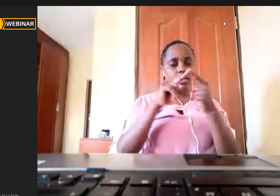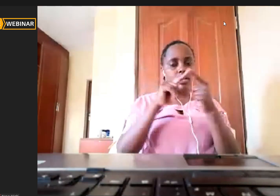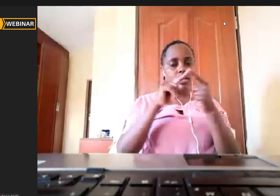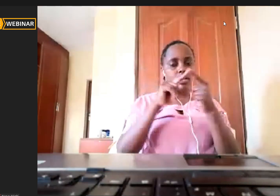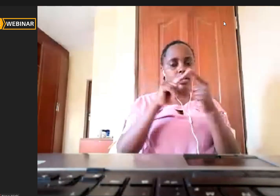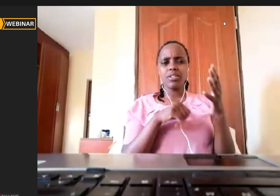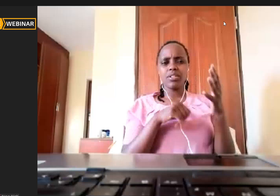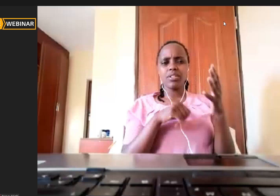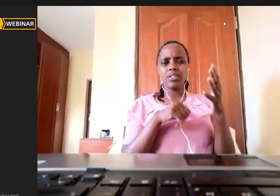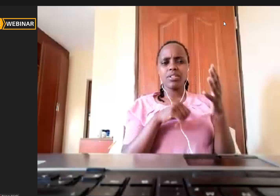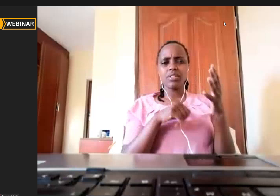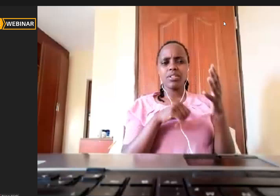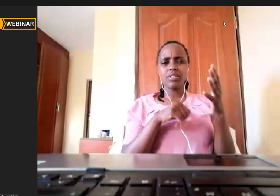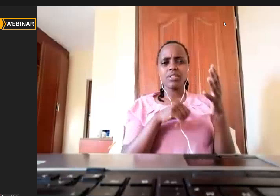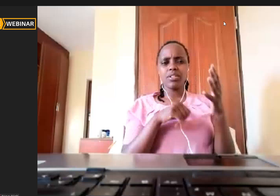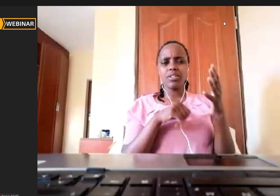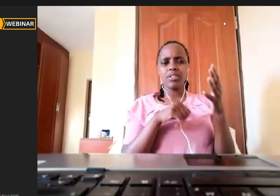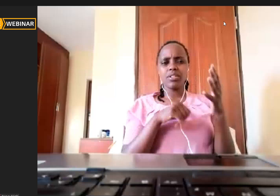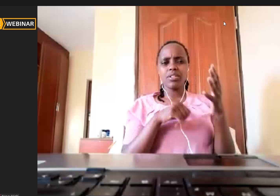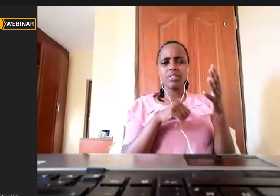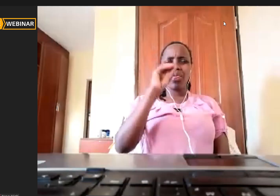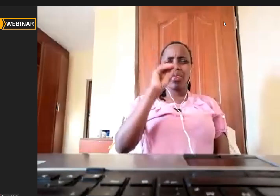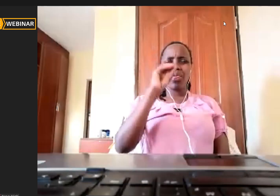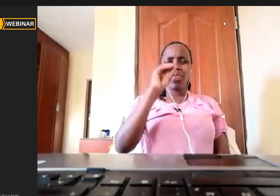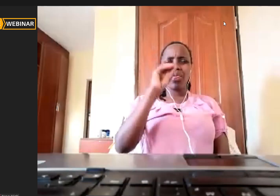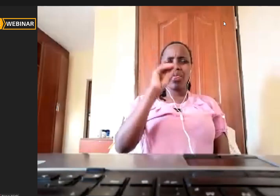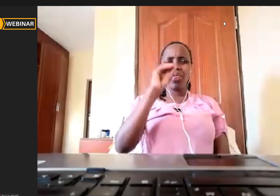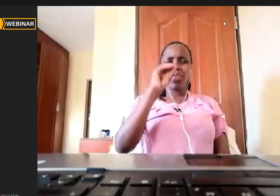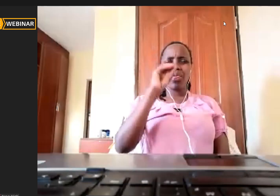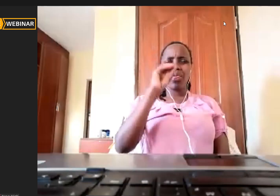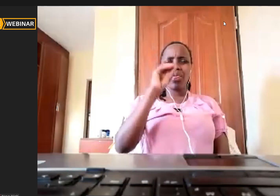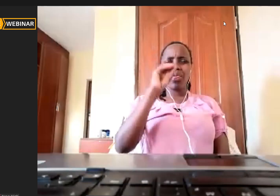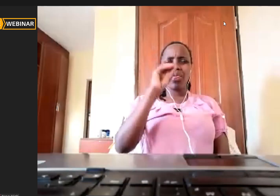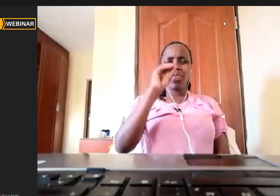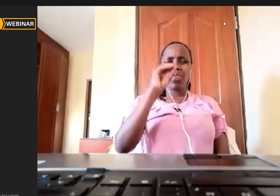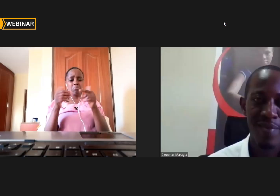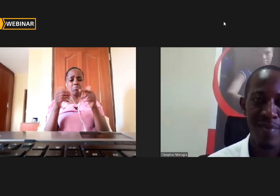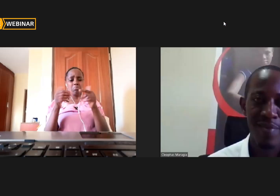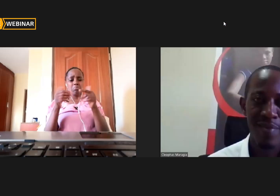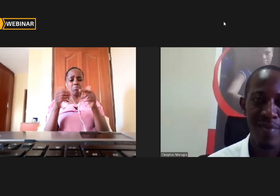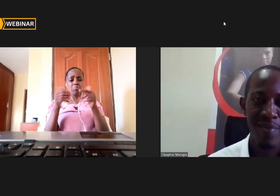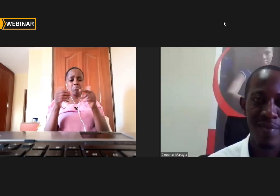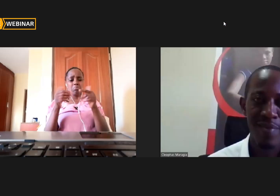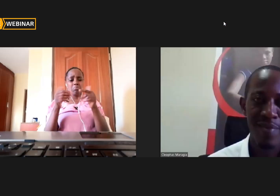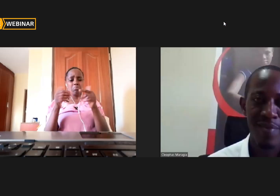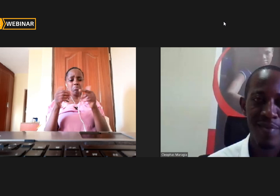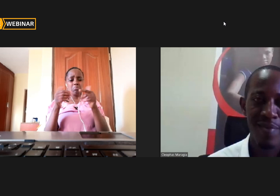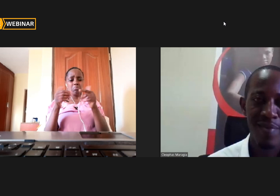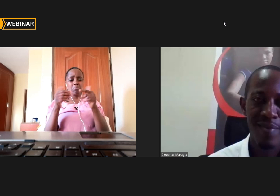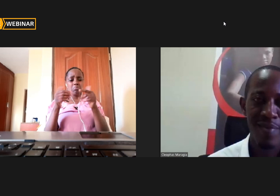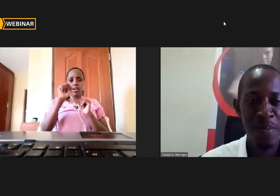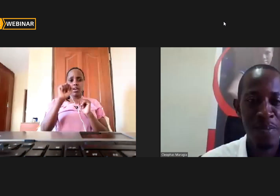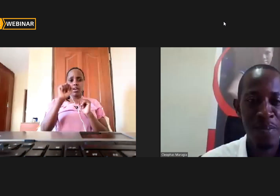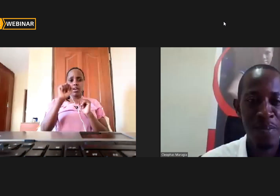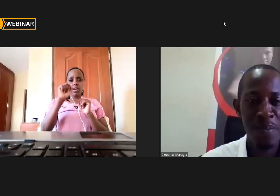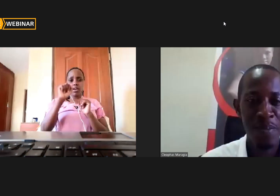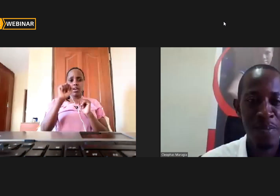Cleo, I'm not sure, maybe my colleagues, when they come in to reflect on the other questions, they can reflect, but I'm